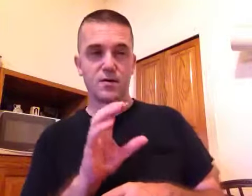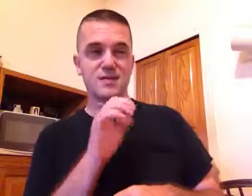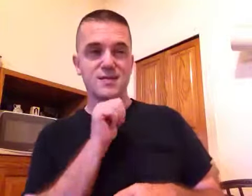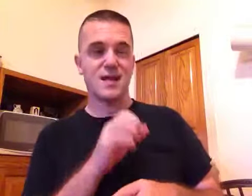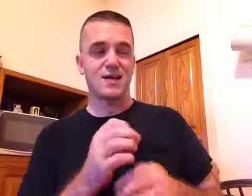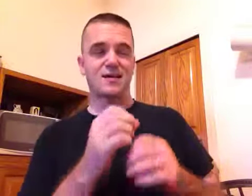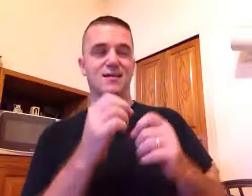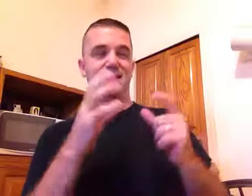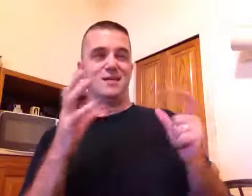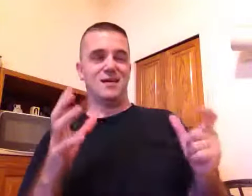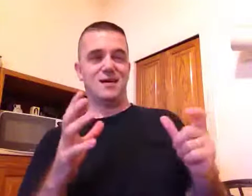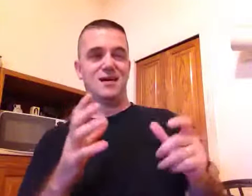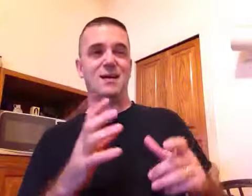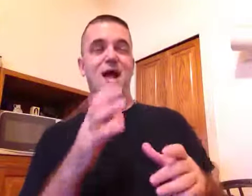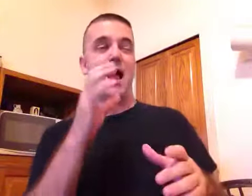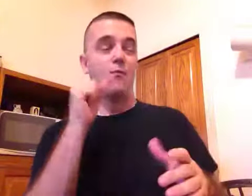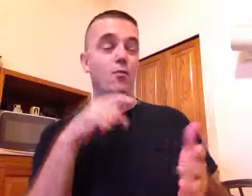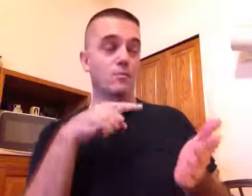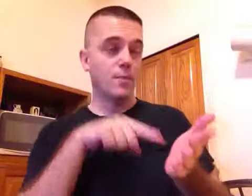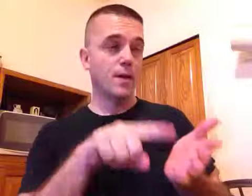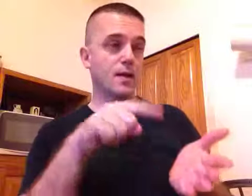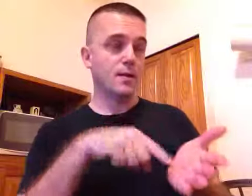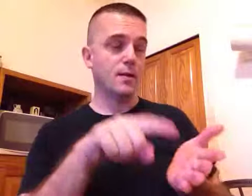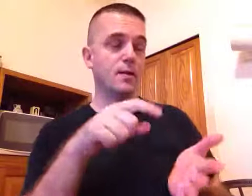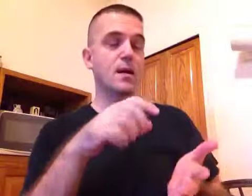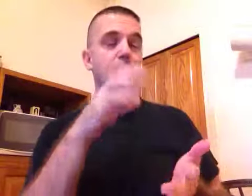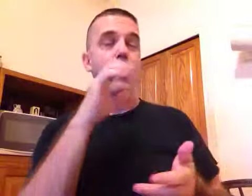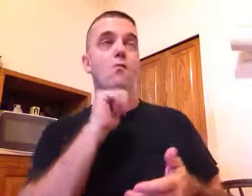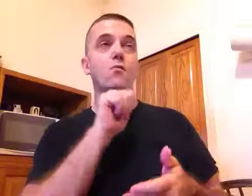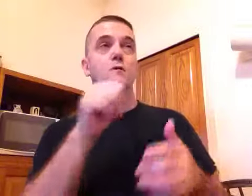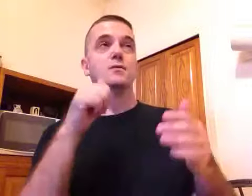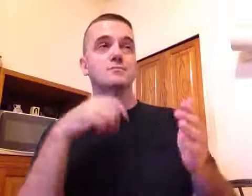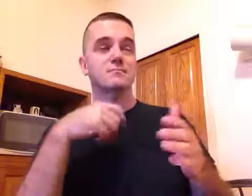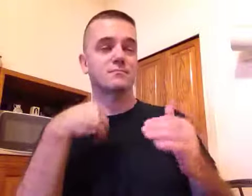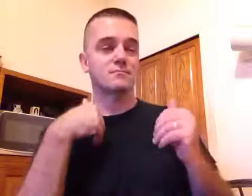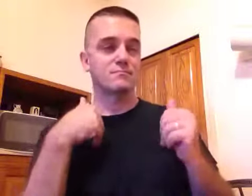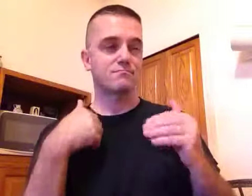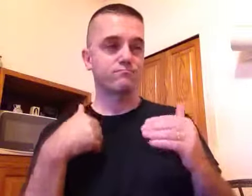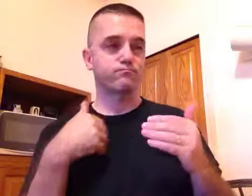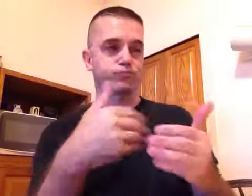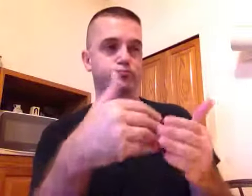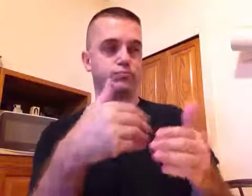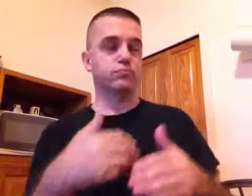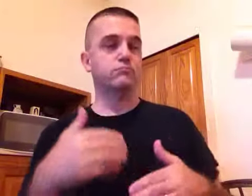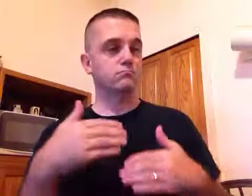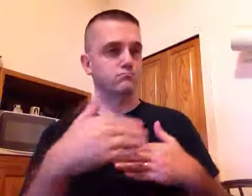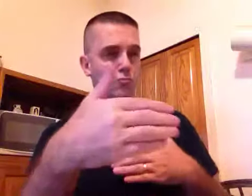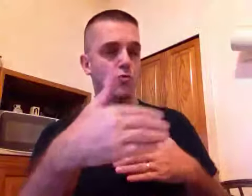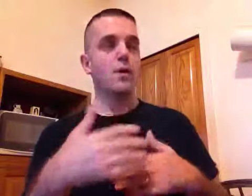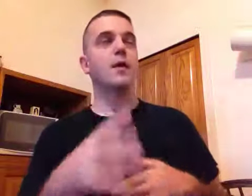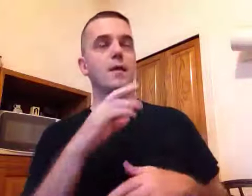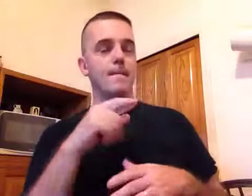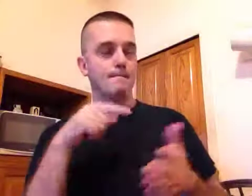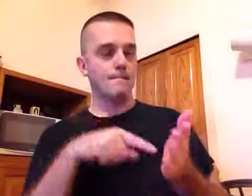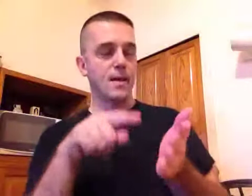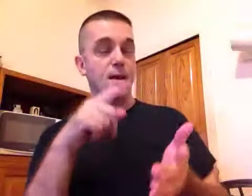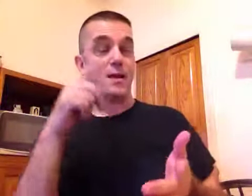so I probably would. I probably would stay current. And I guess you kind of gauge that against how employable you feel like you